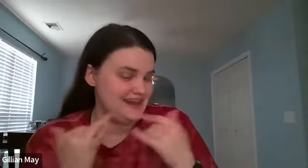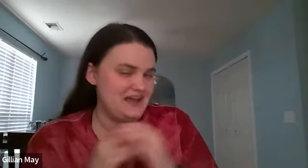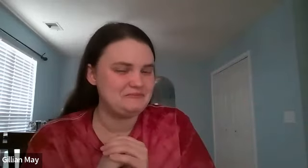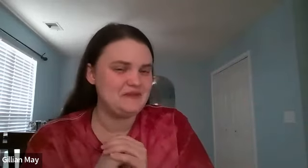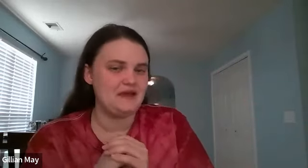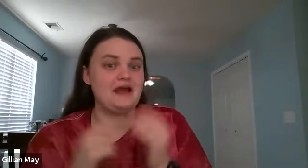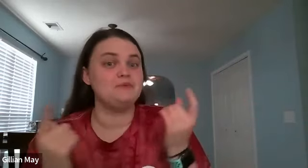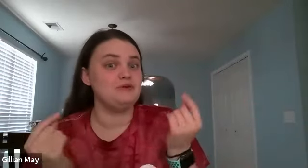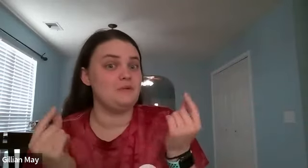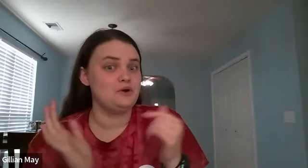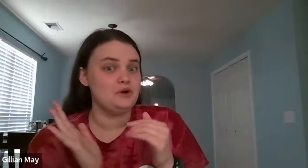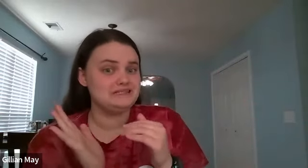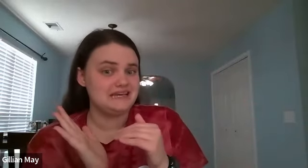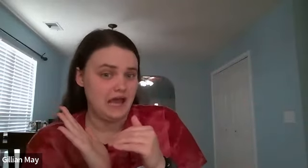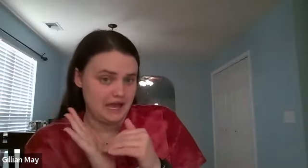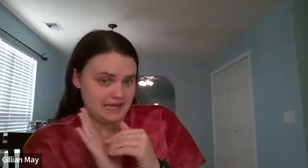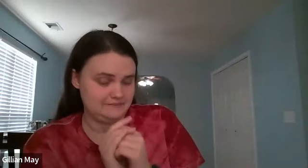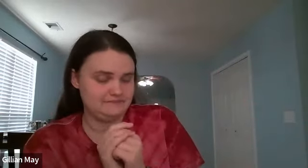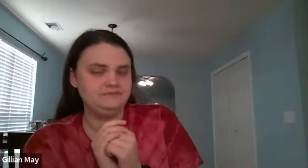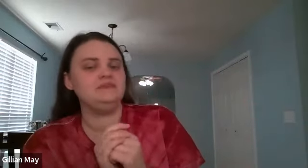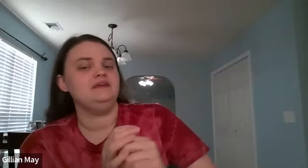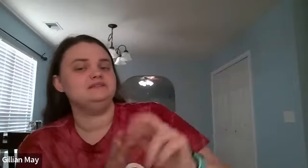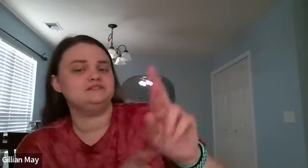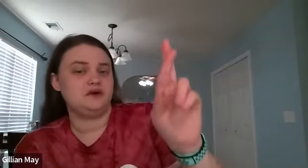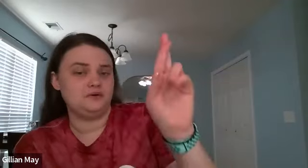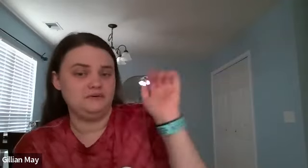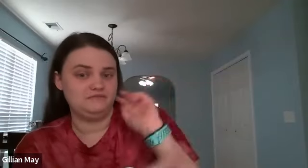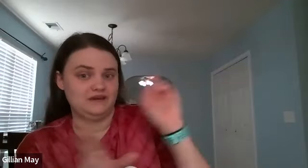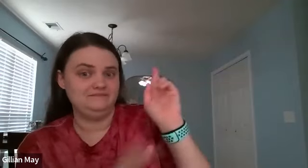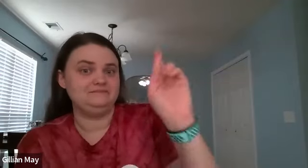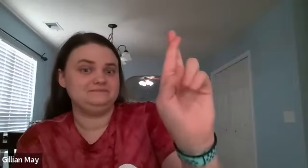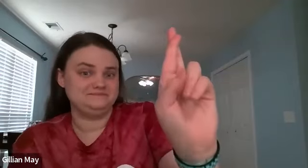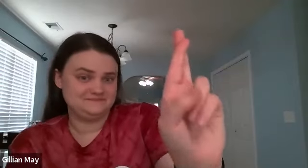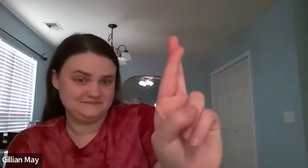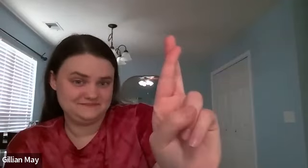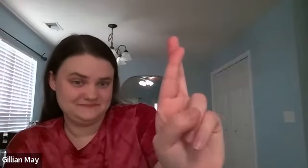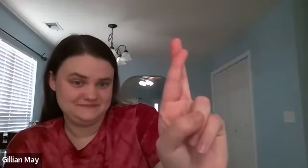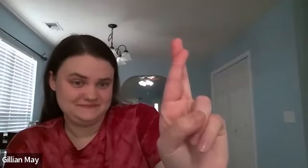now. All right, I'm gonna do it one more time. So ready?